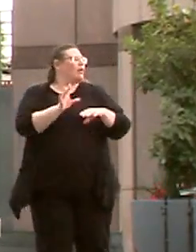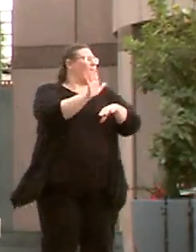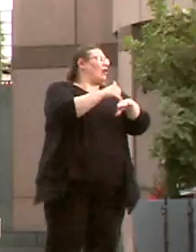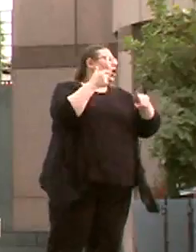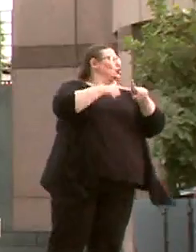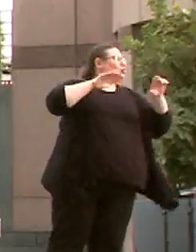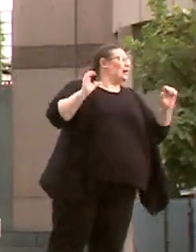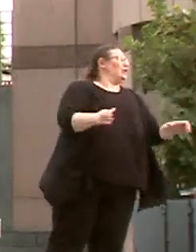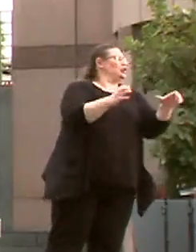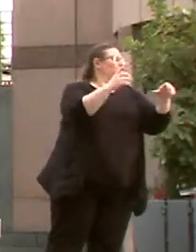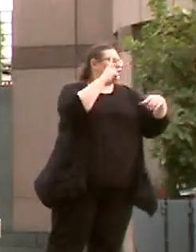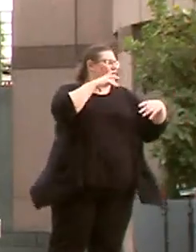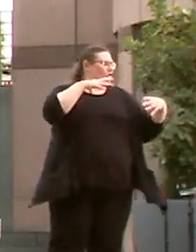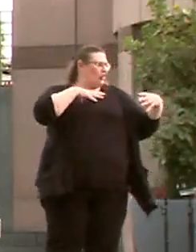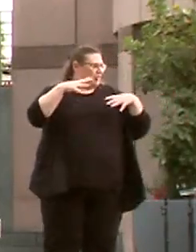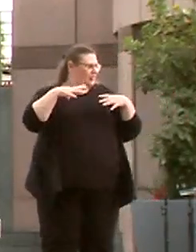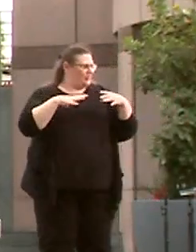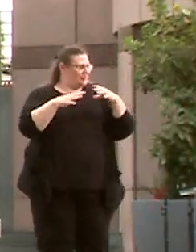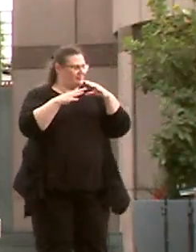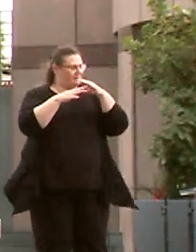for Hollywood when it comes to